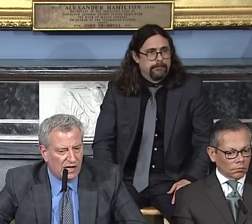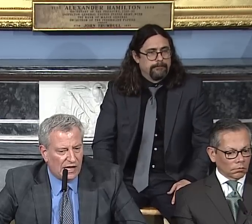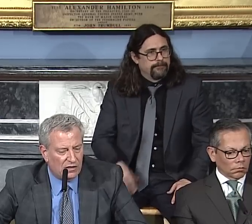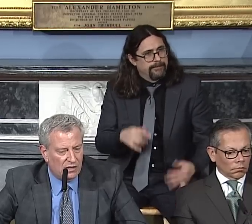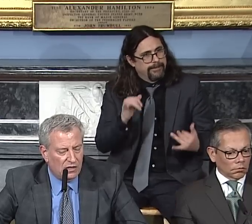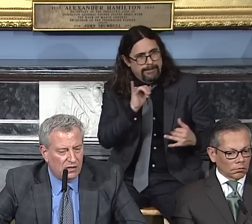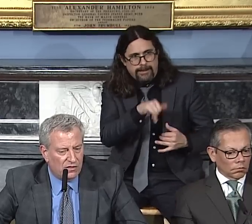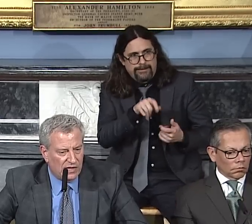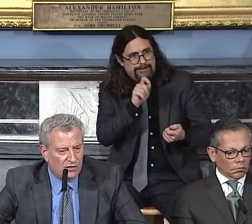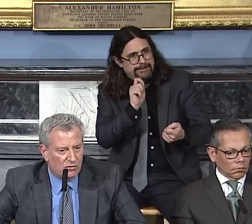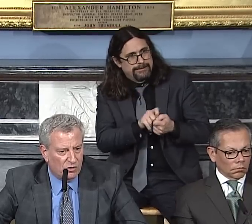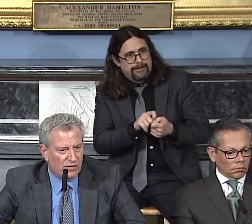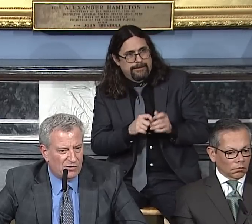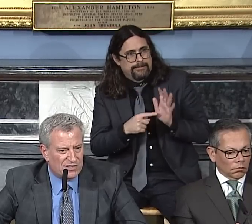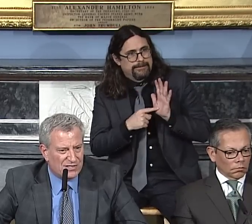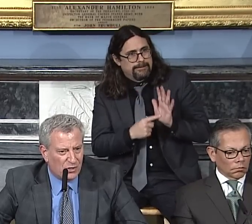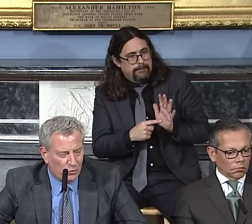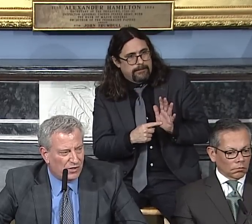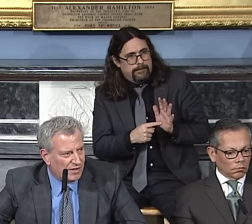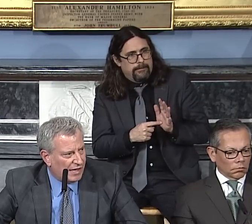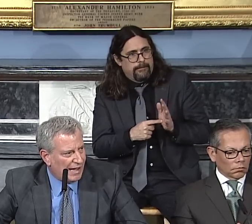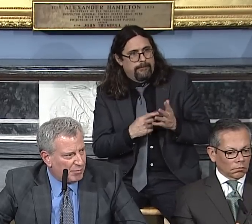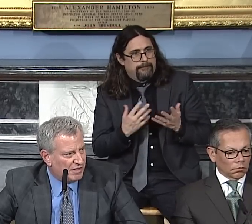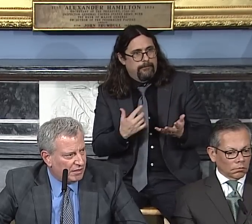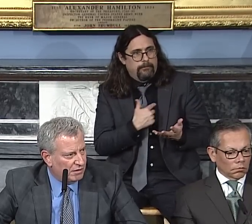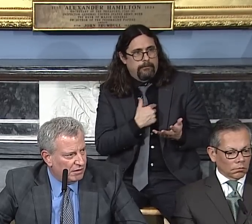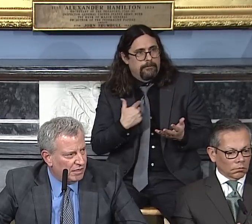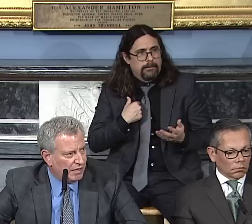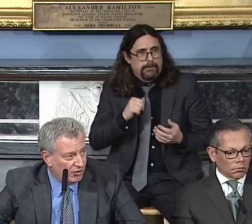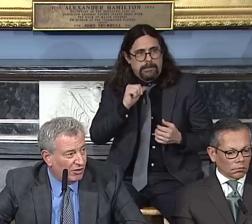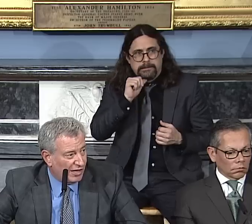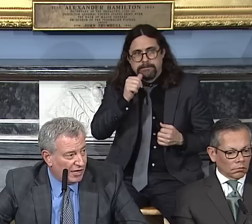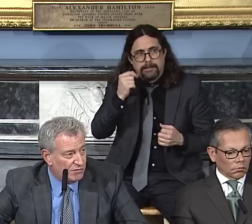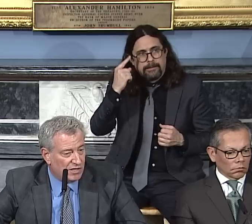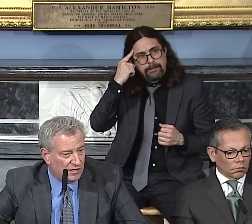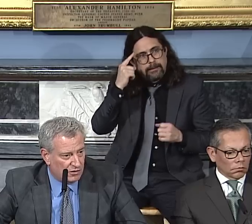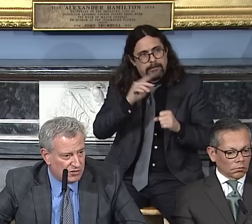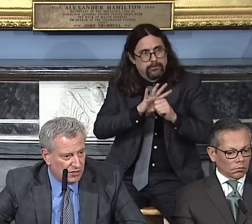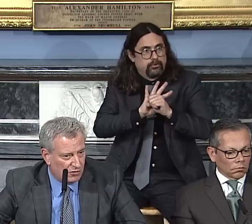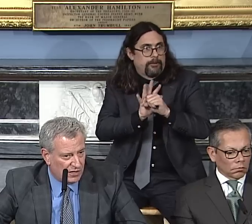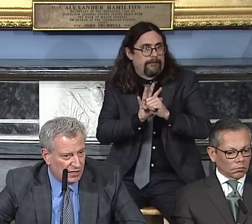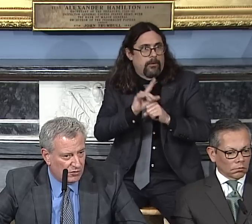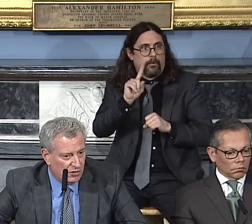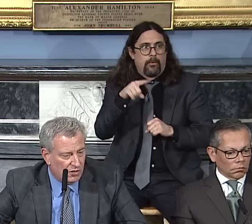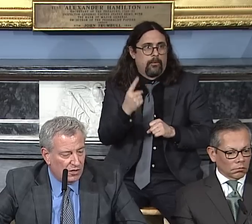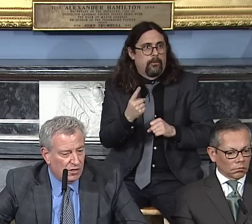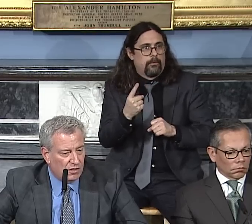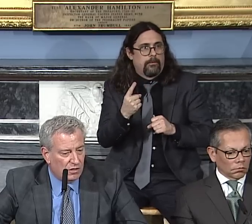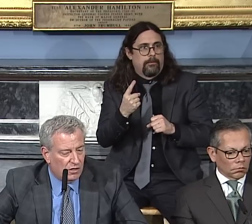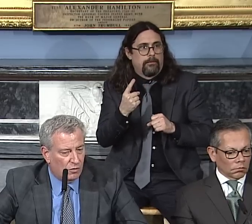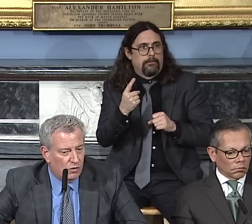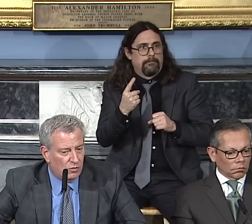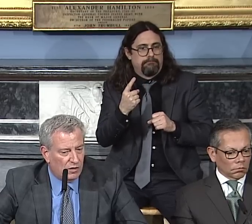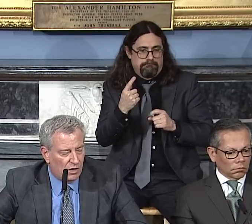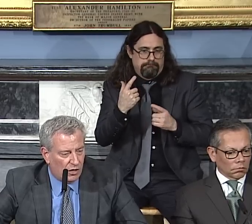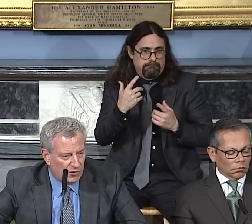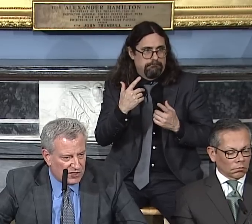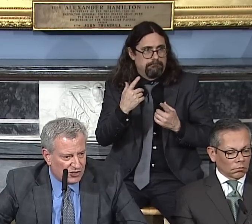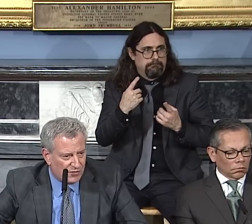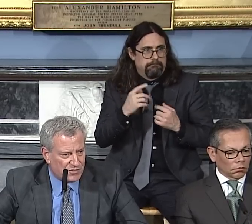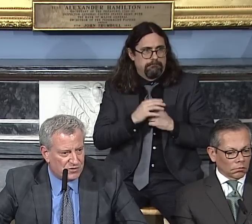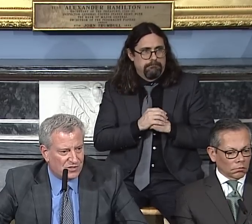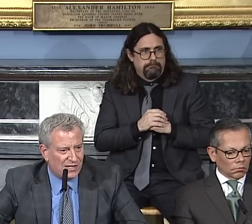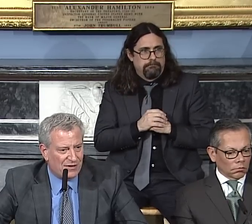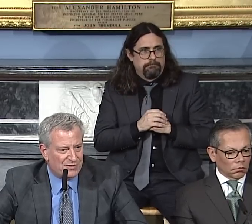we cannot think coronavirus is the only thing happening in our lives and in our city right now. You know, our